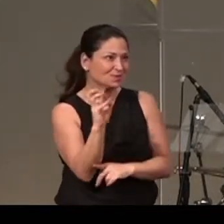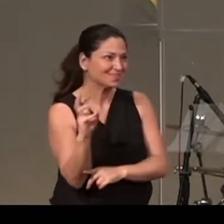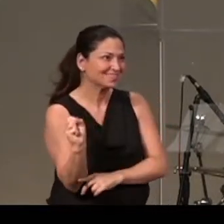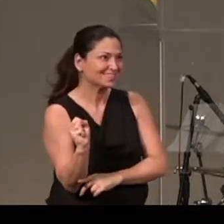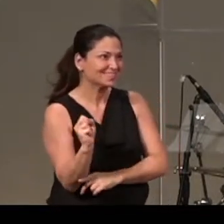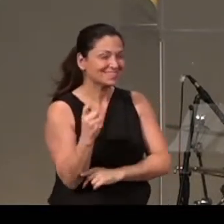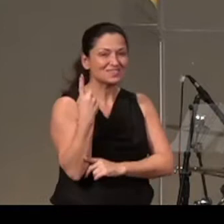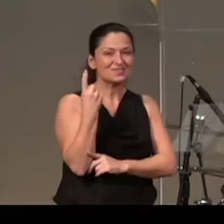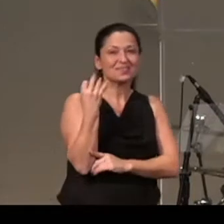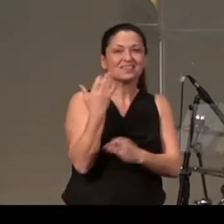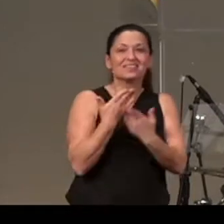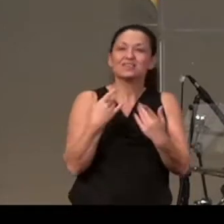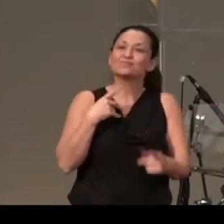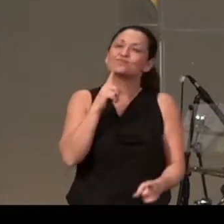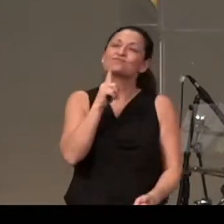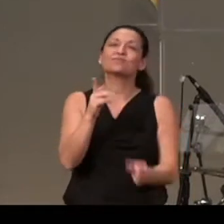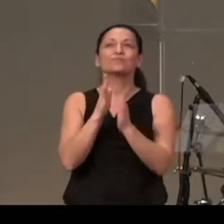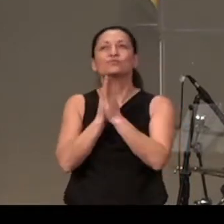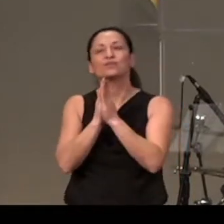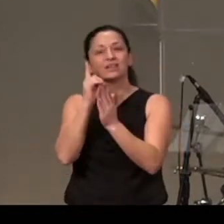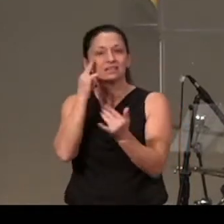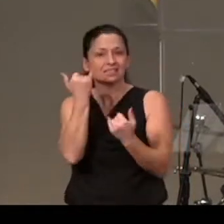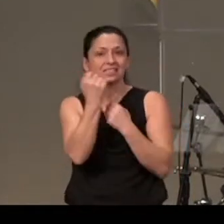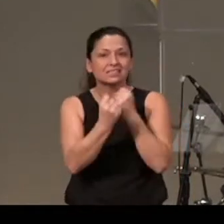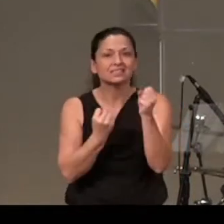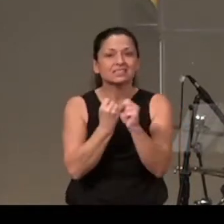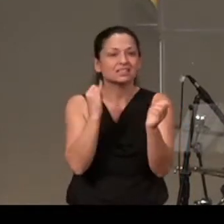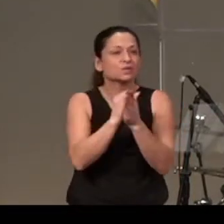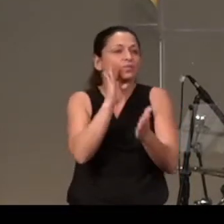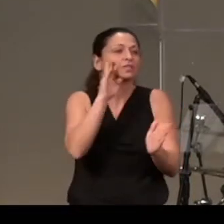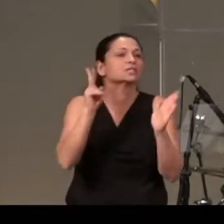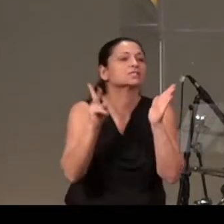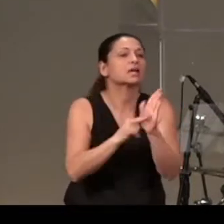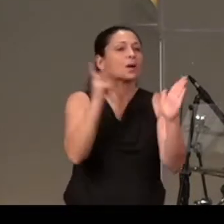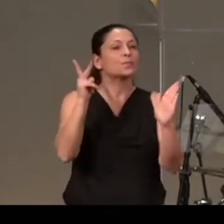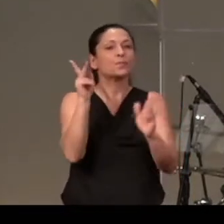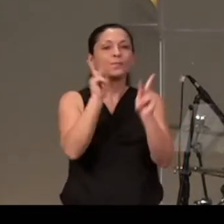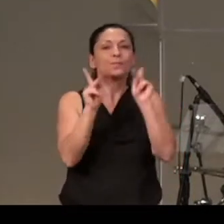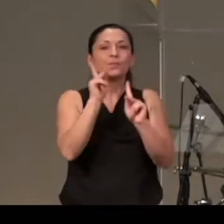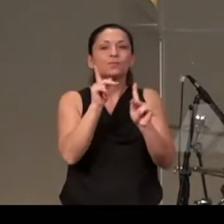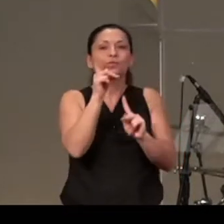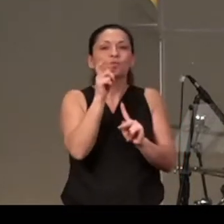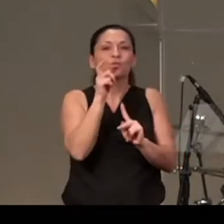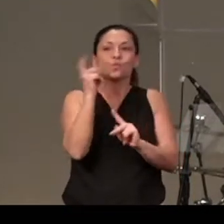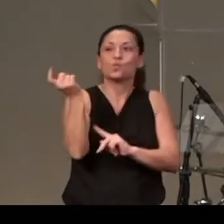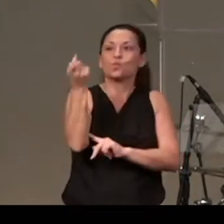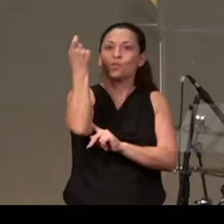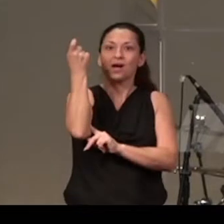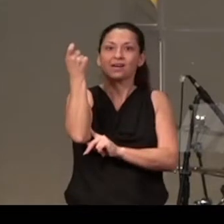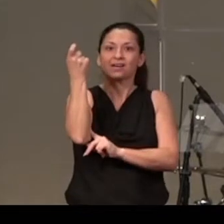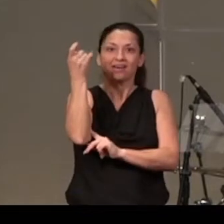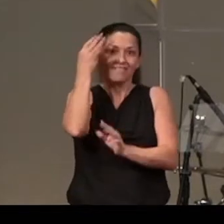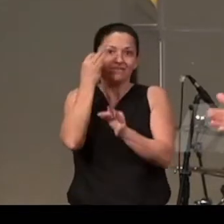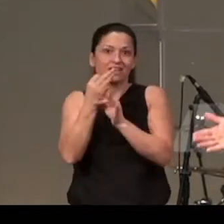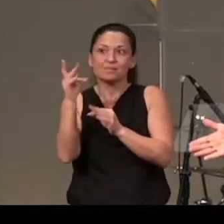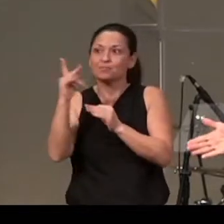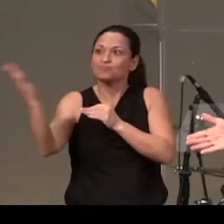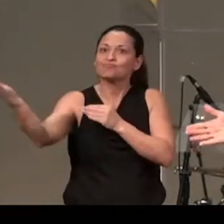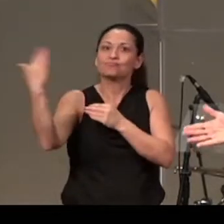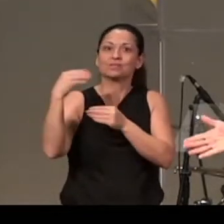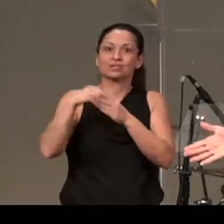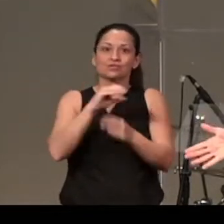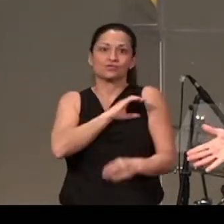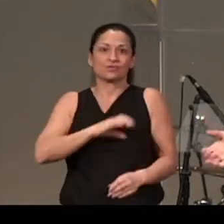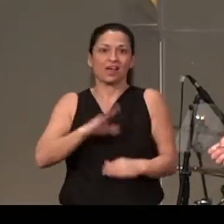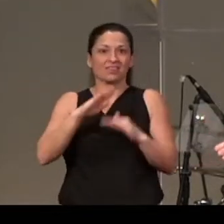One of the things that I was really praying for this year is that we would double the number of people who had won someone to faith in Christ from the year before. And last year,